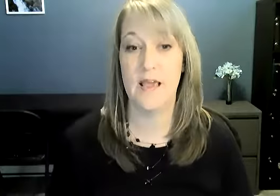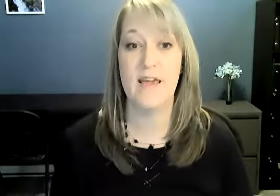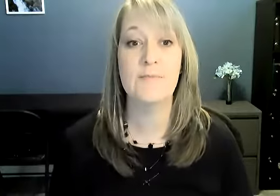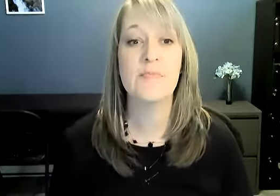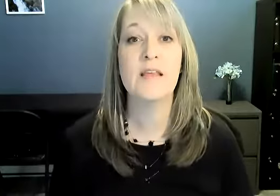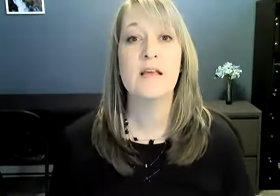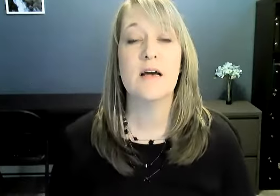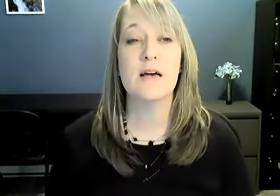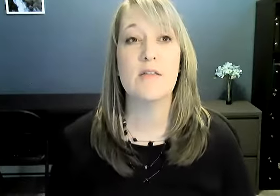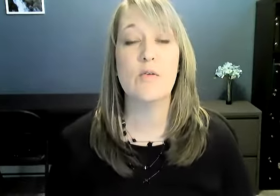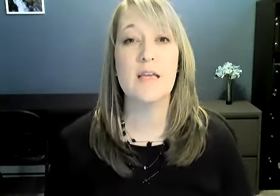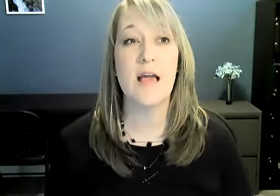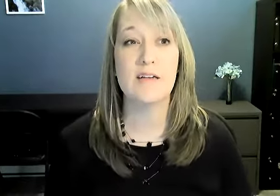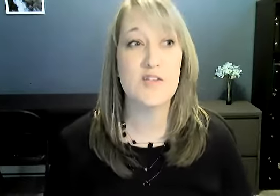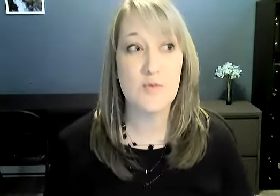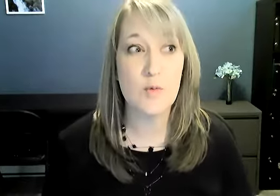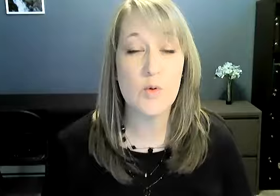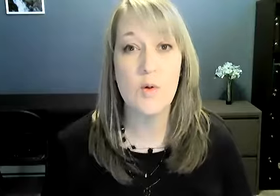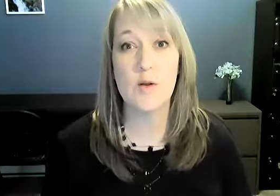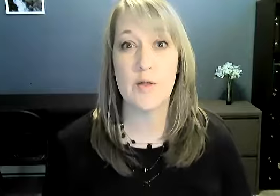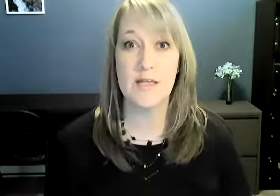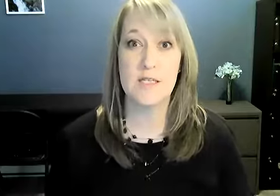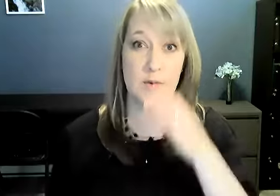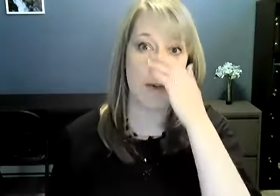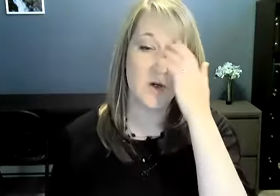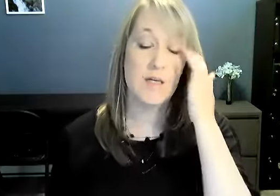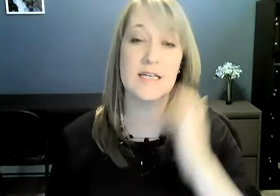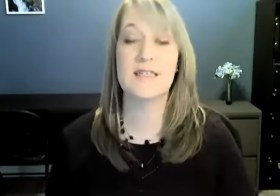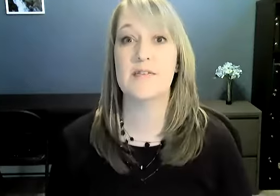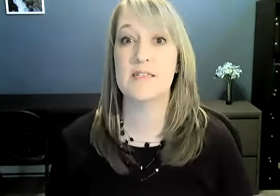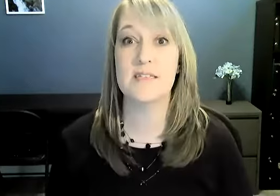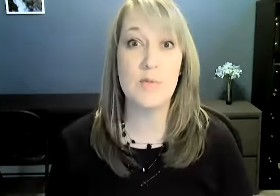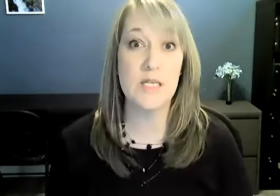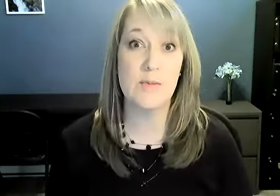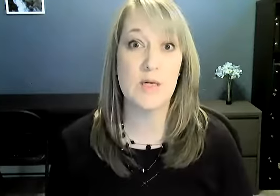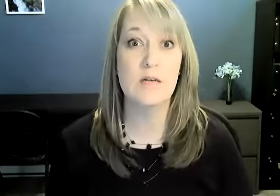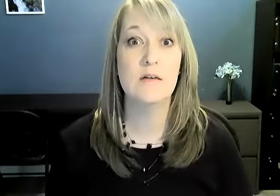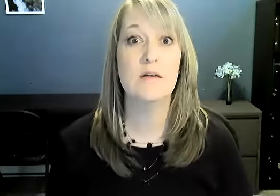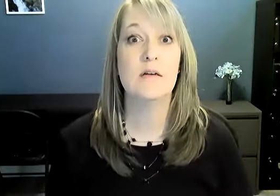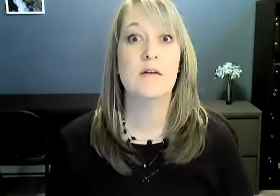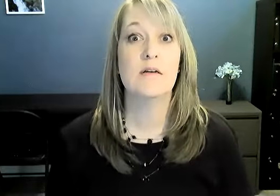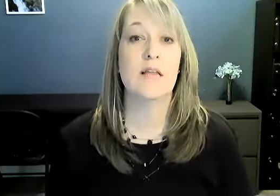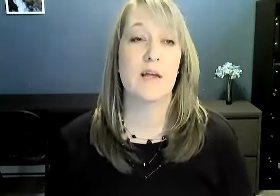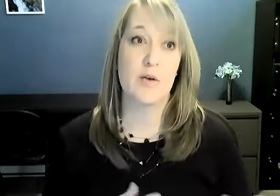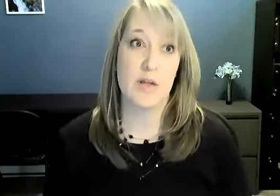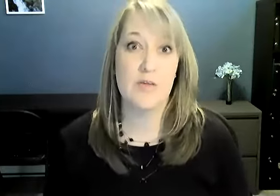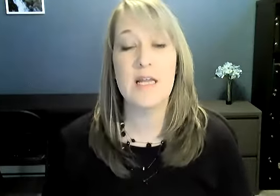okay. The only extra rule or thing to remember is that if it's a double number, like